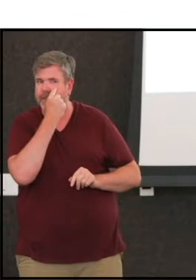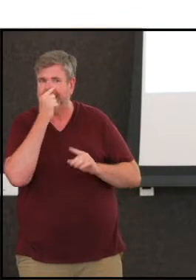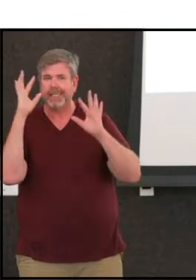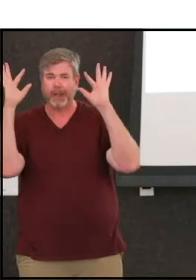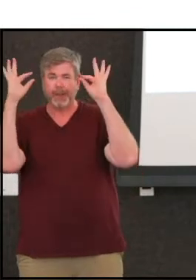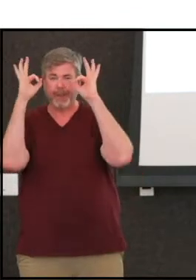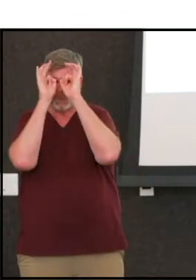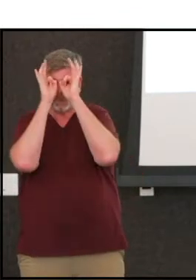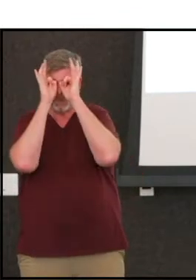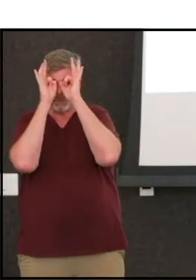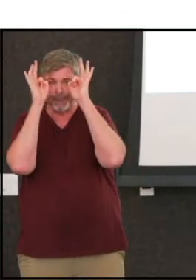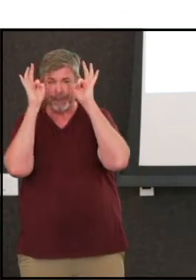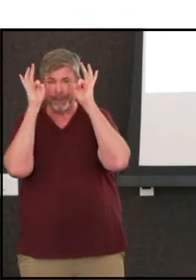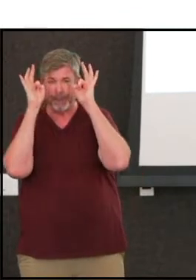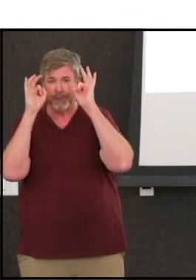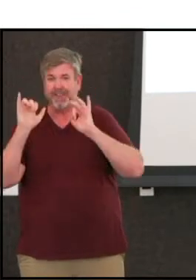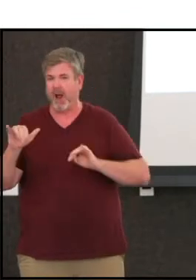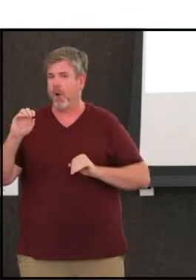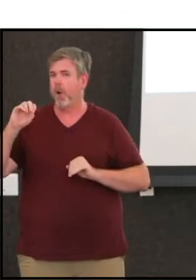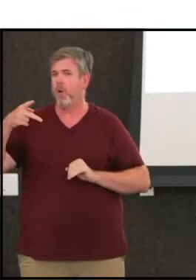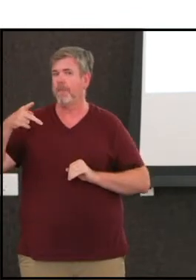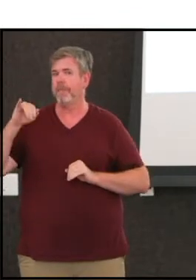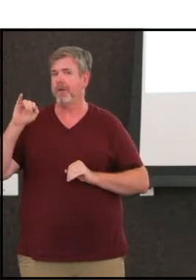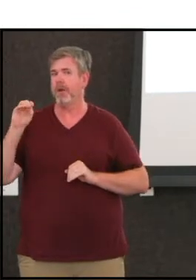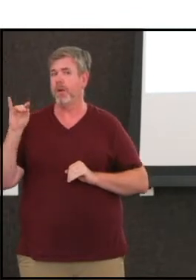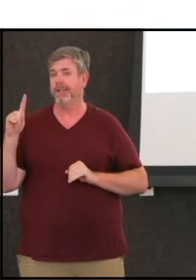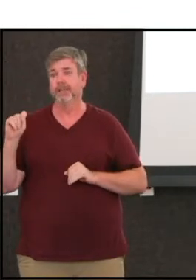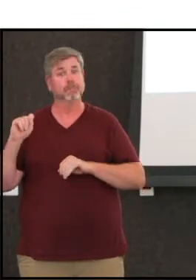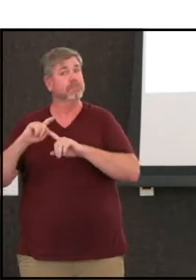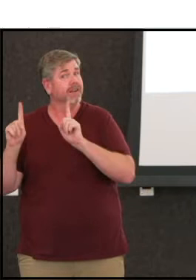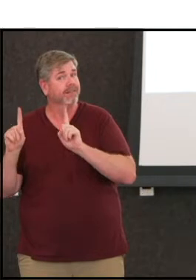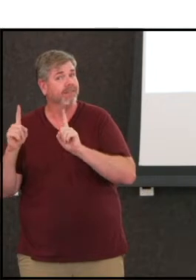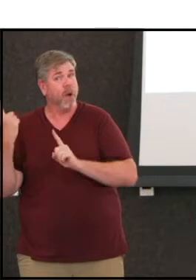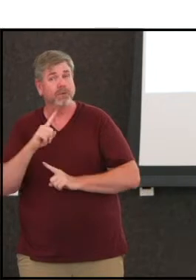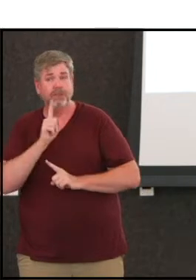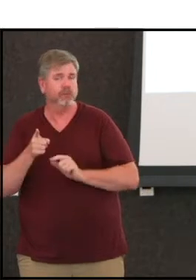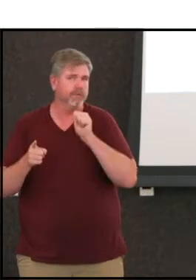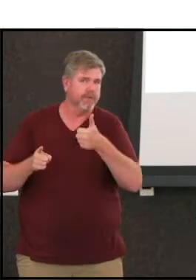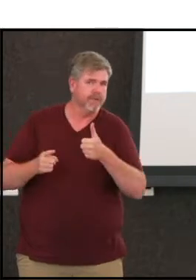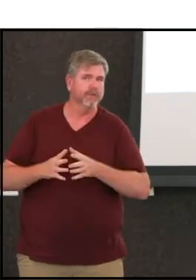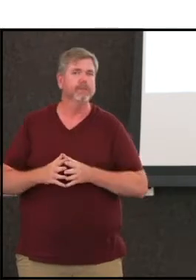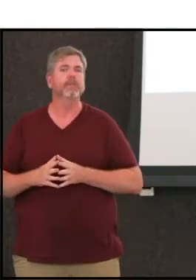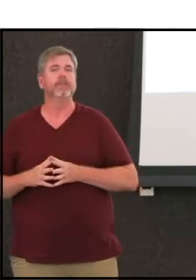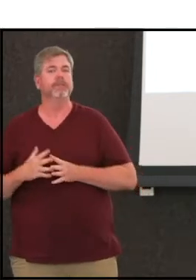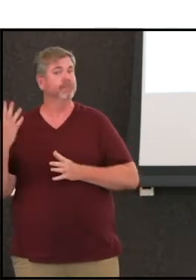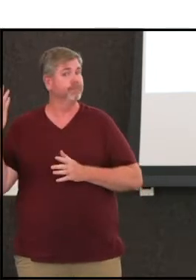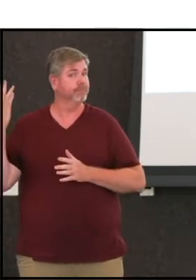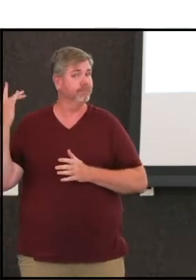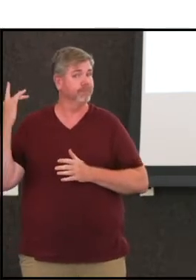general. But that's not always the case, because when the opiates, the effect goes away,